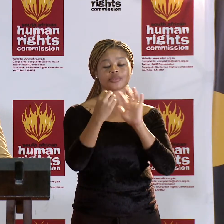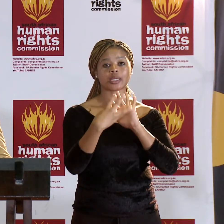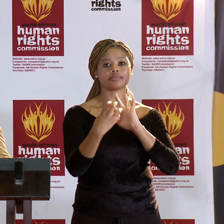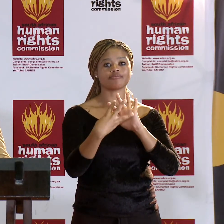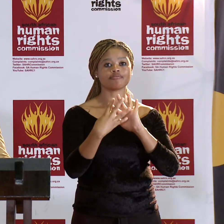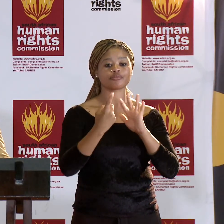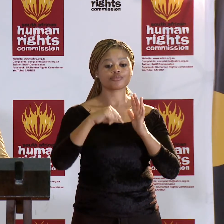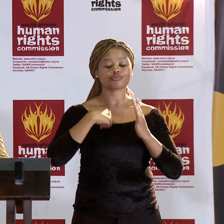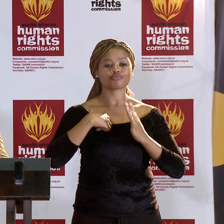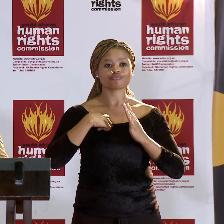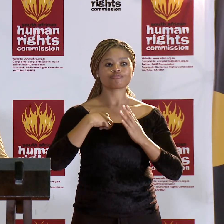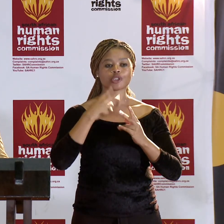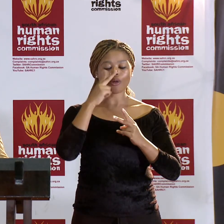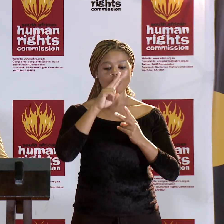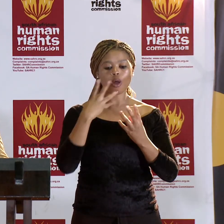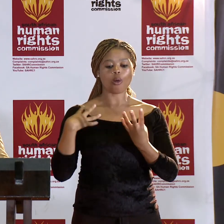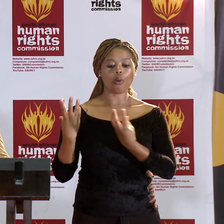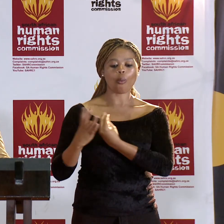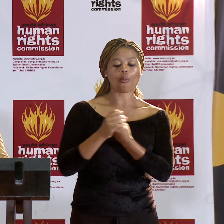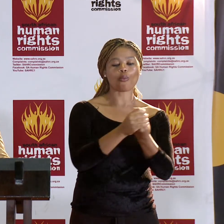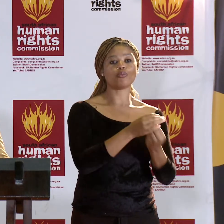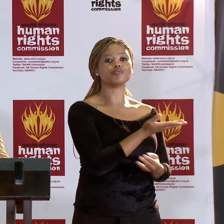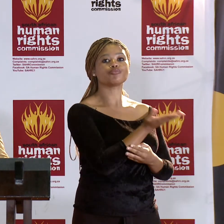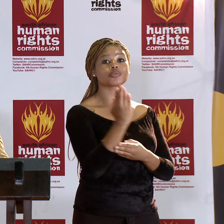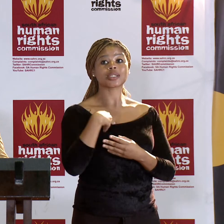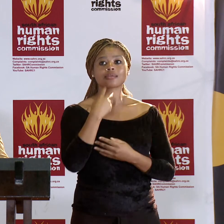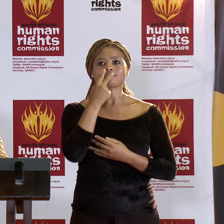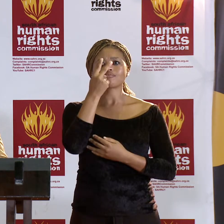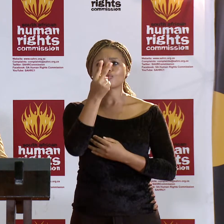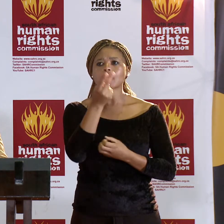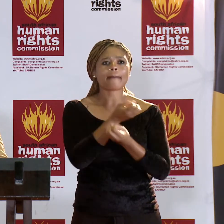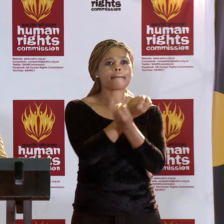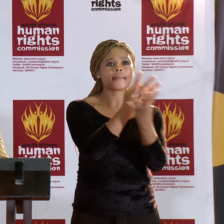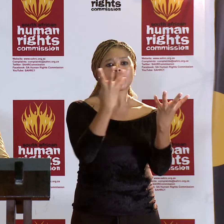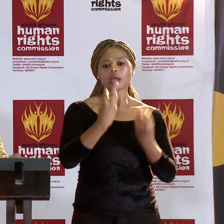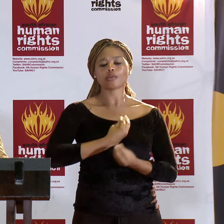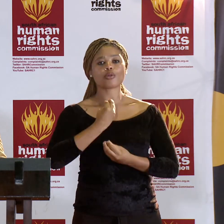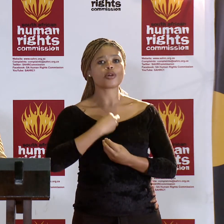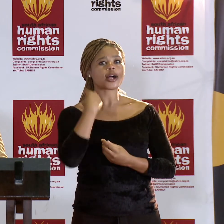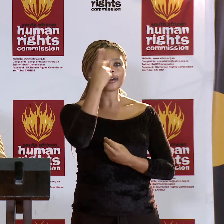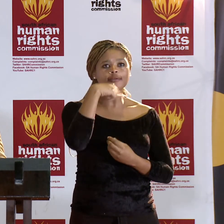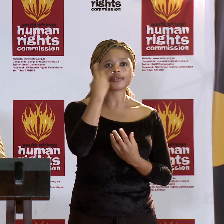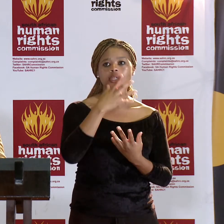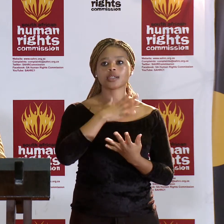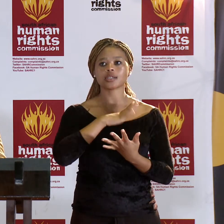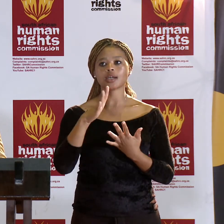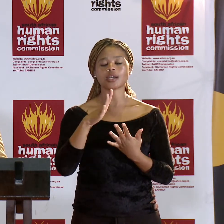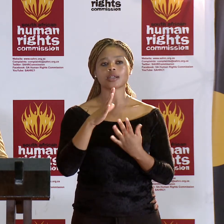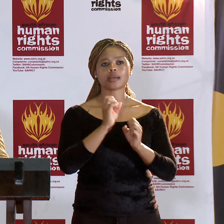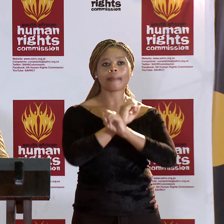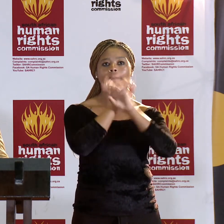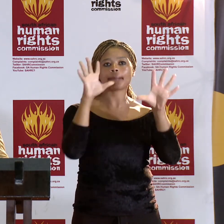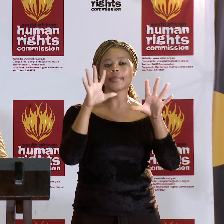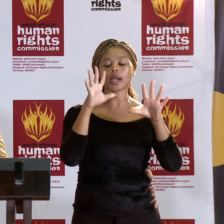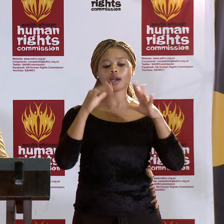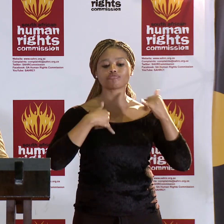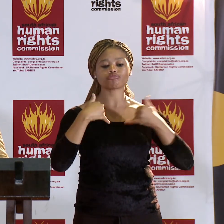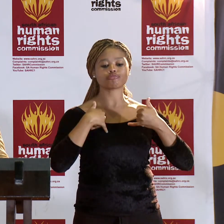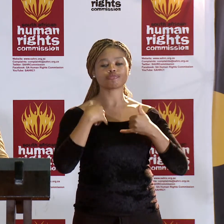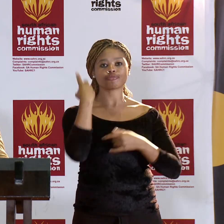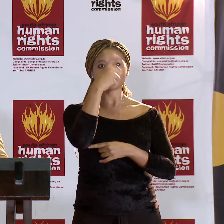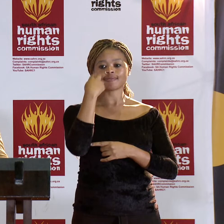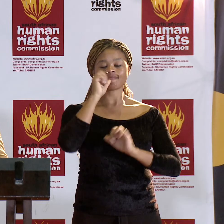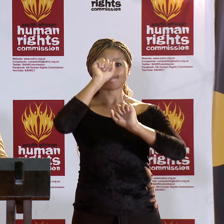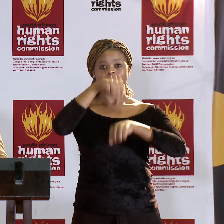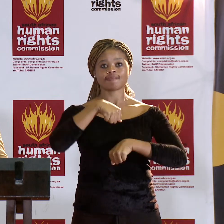We are looking forward to spending this day with you. I see so many young faces, so many bright and energetic faces.